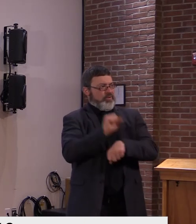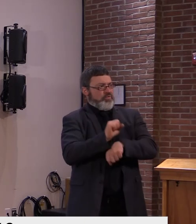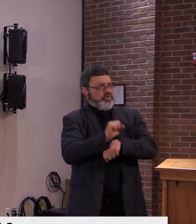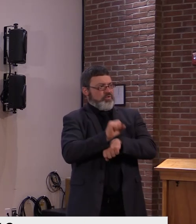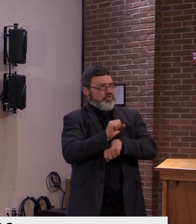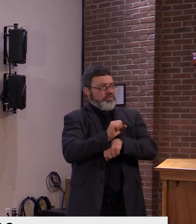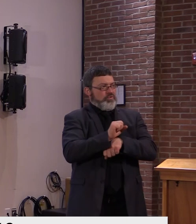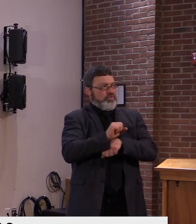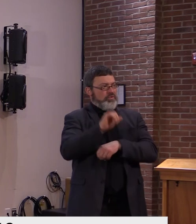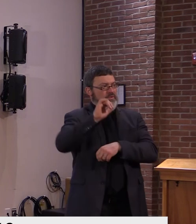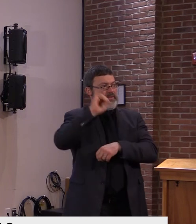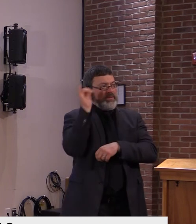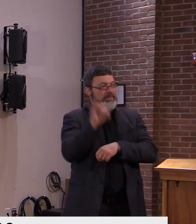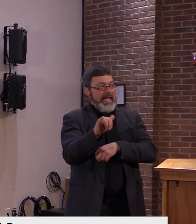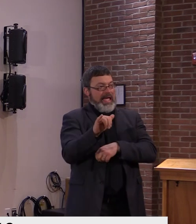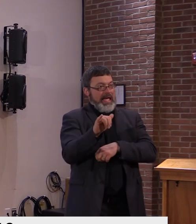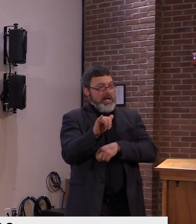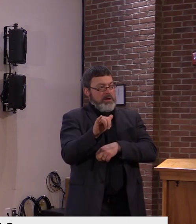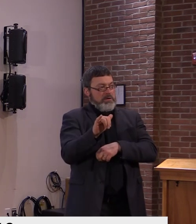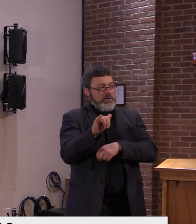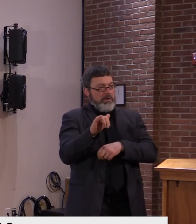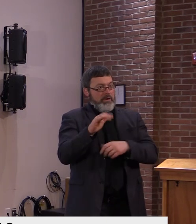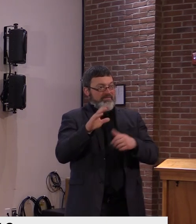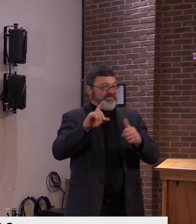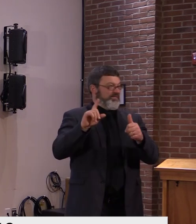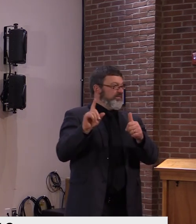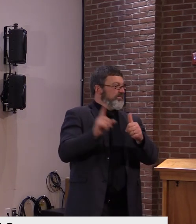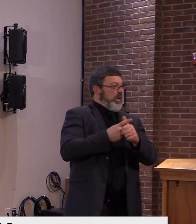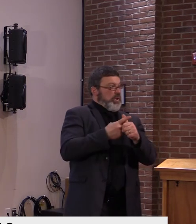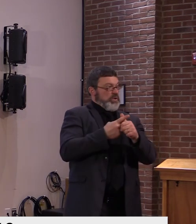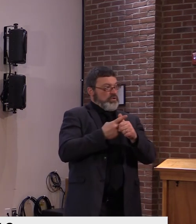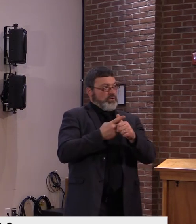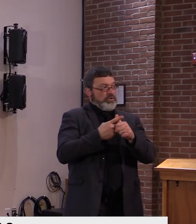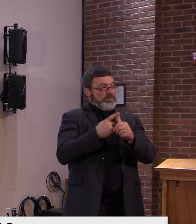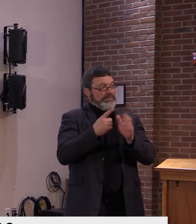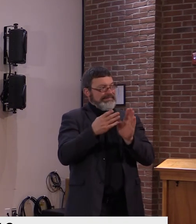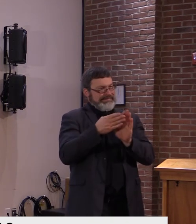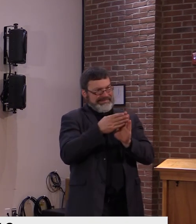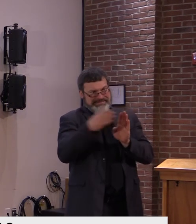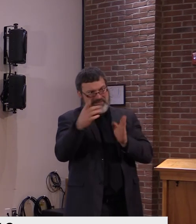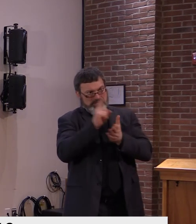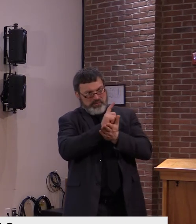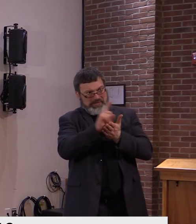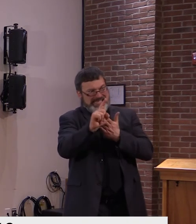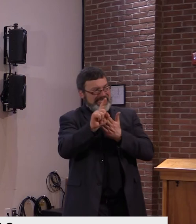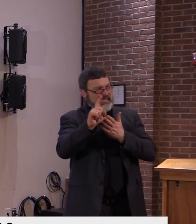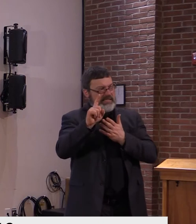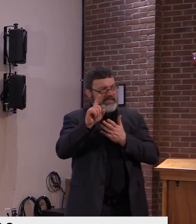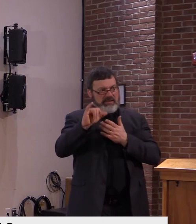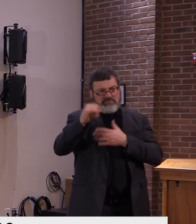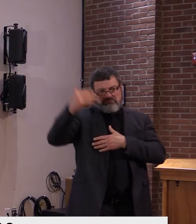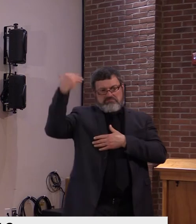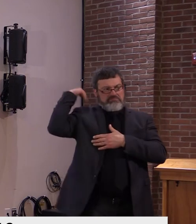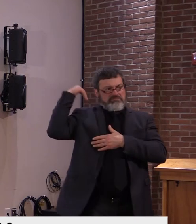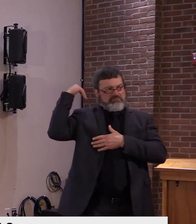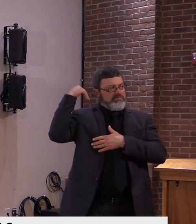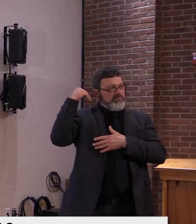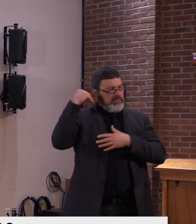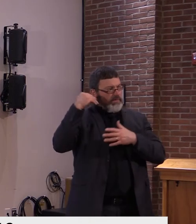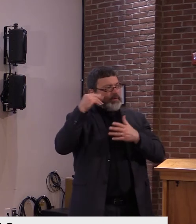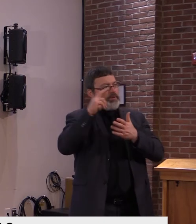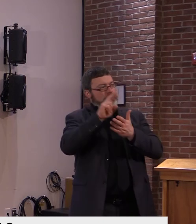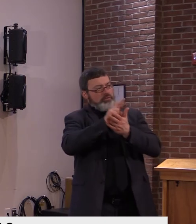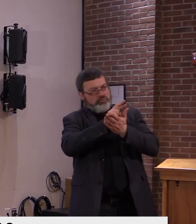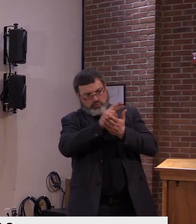It seems that if you can get through that initial period, there is some stabilization that happens, whether through travelers